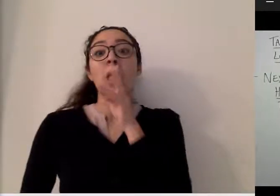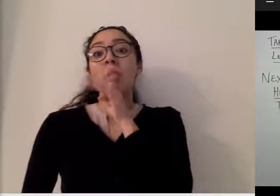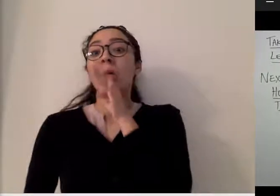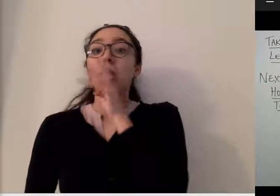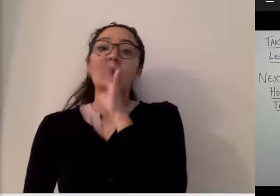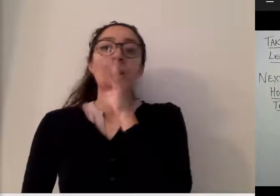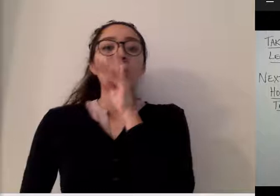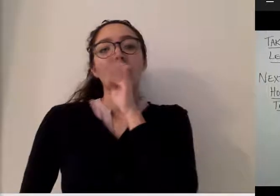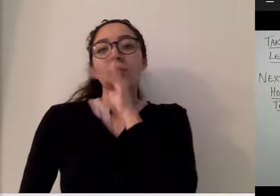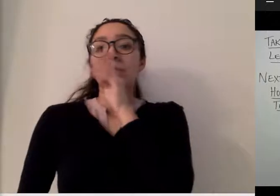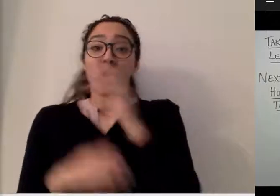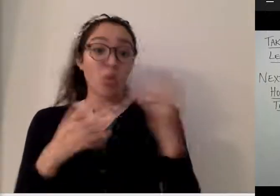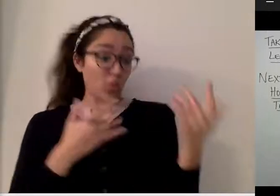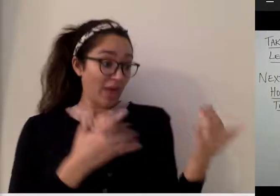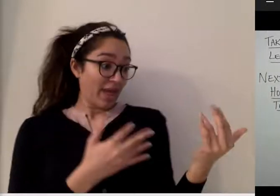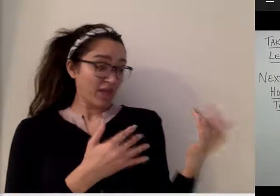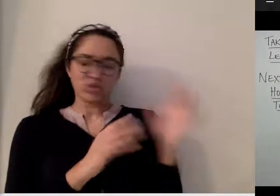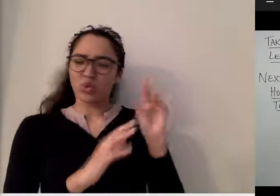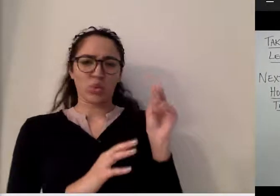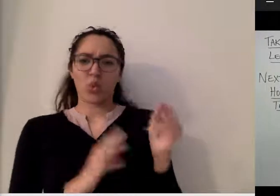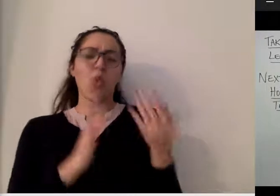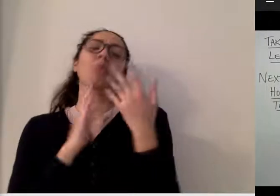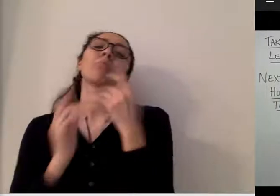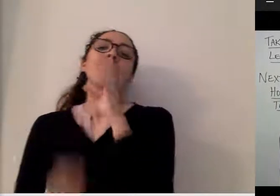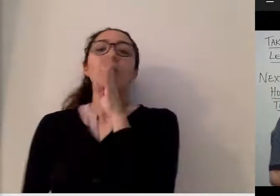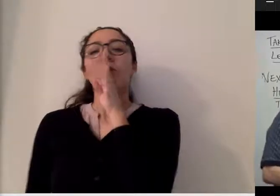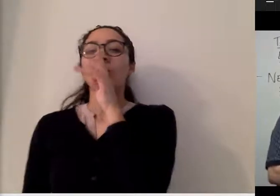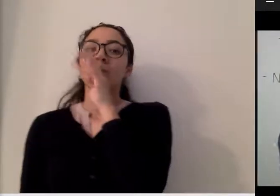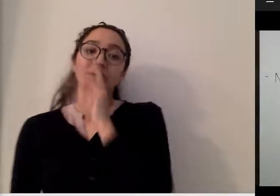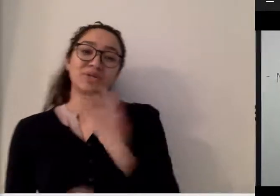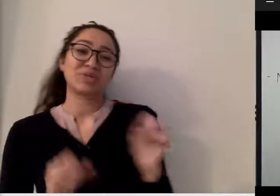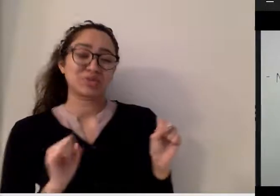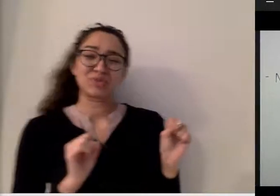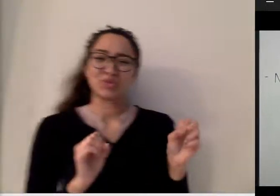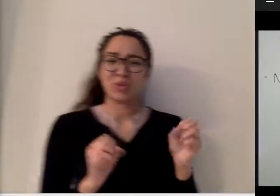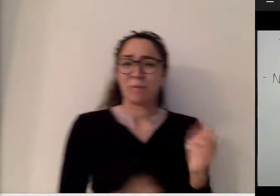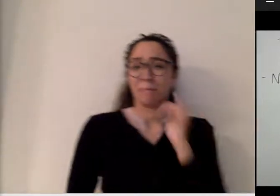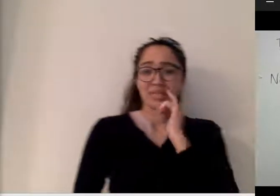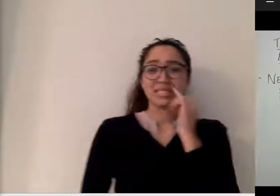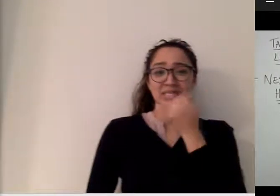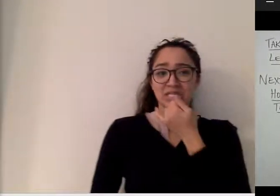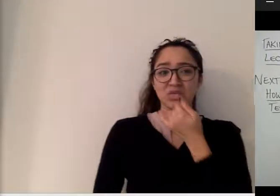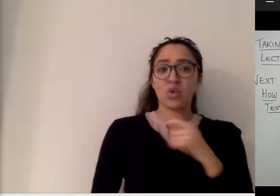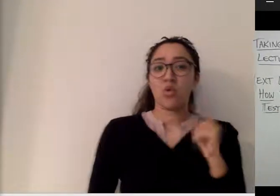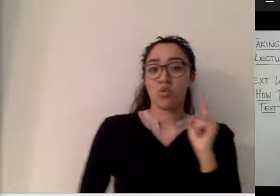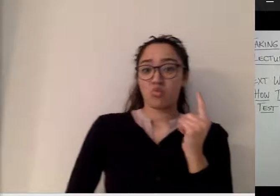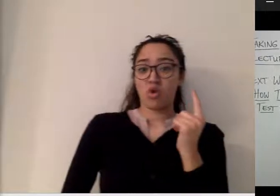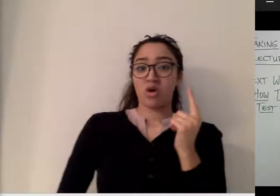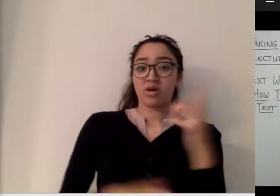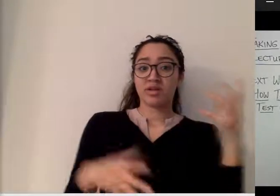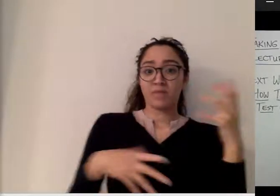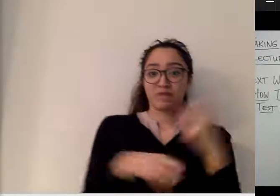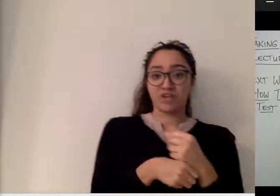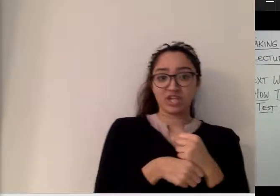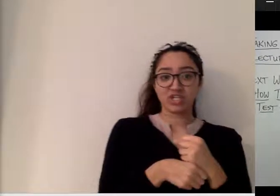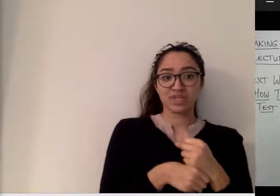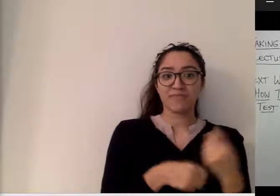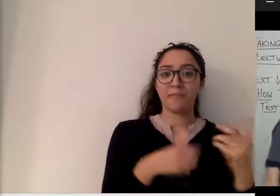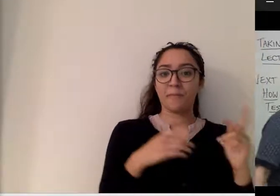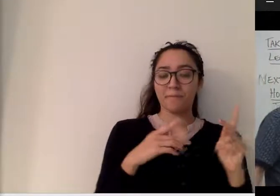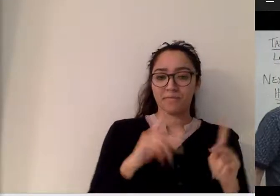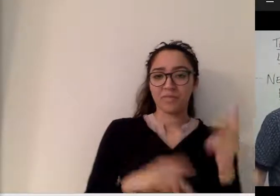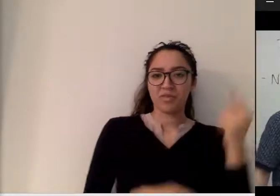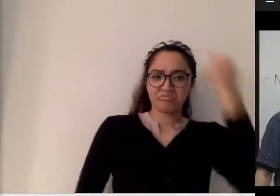further and further away from you, and so this is a mistake. Well, one abbreviation that people sometimes think of